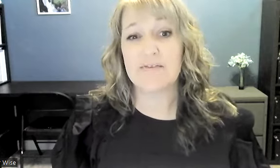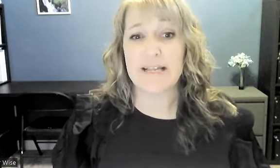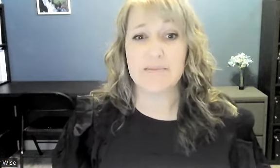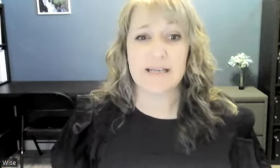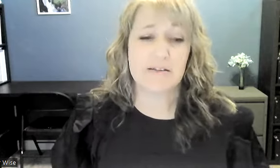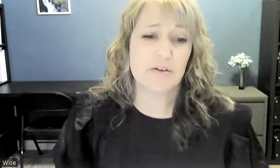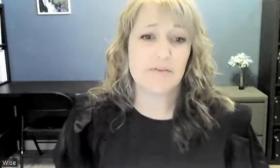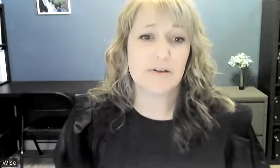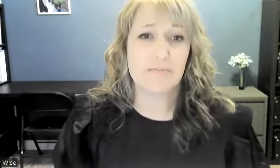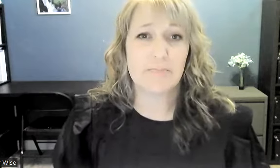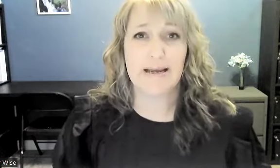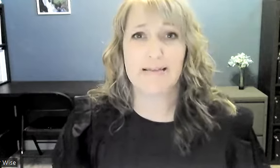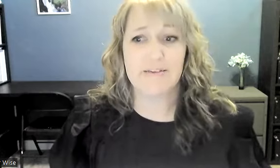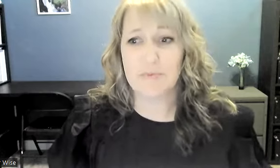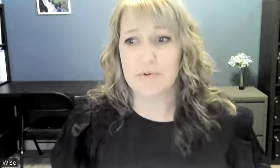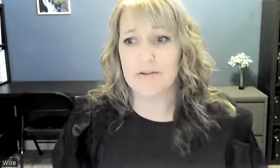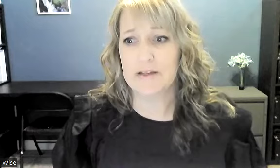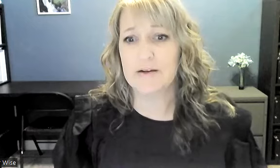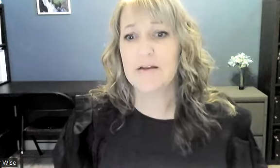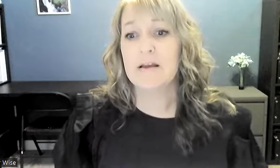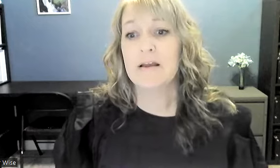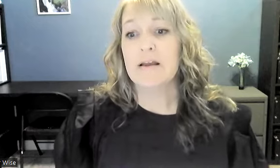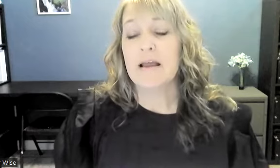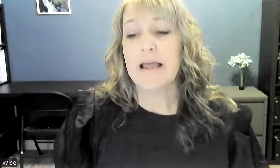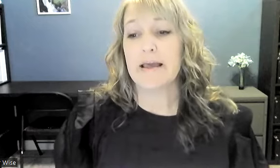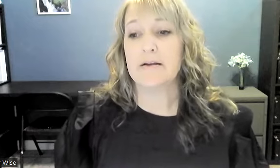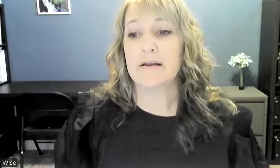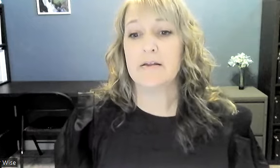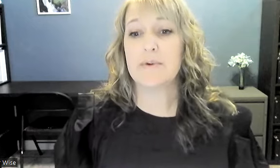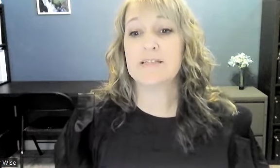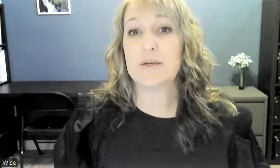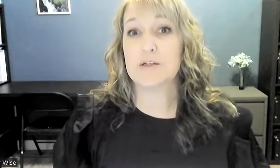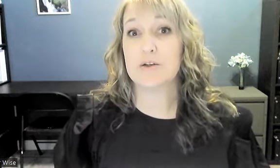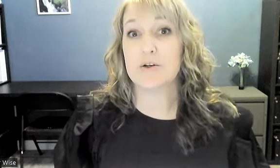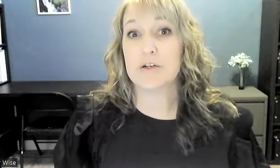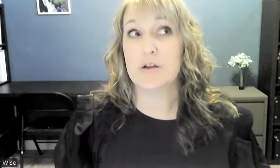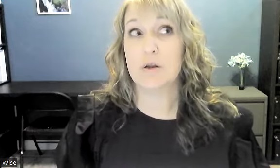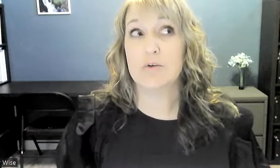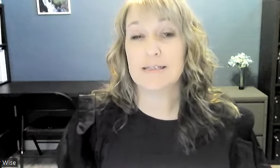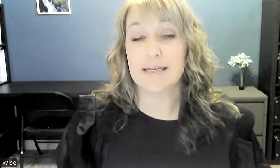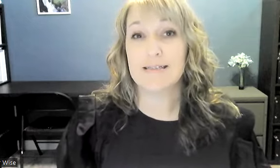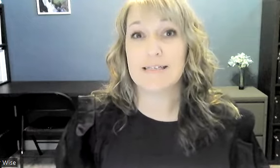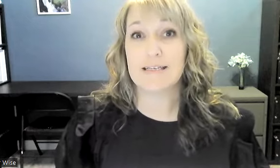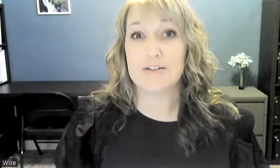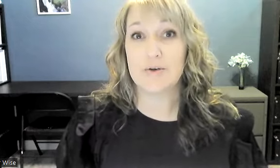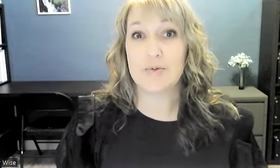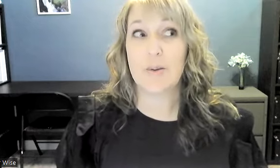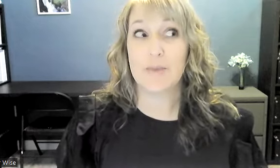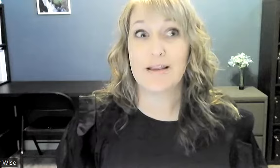name signs that are given by the deaf people who live there. And the best way to learn local signs is to meet